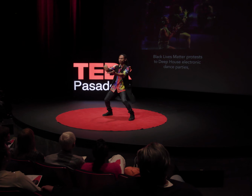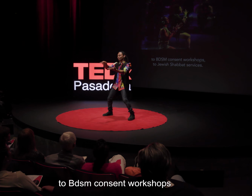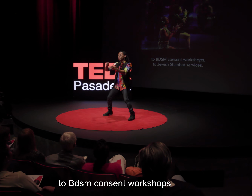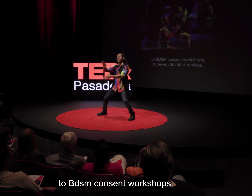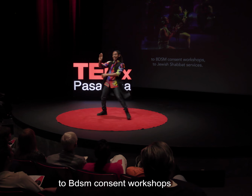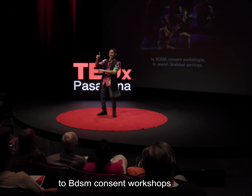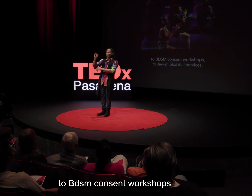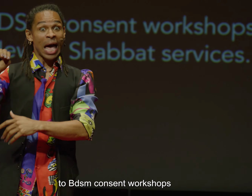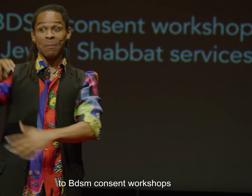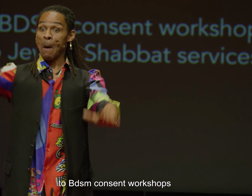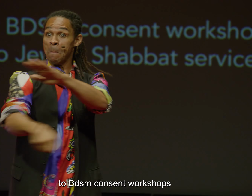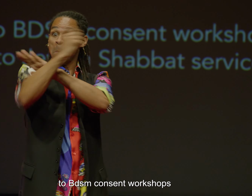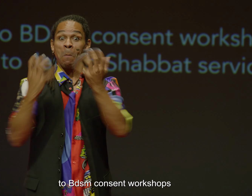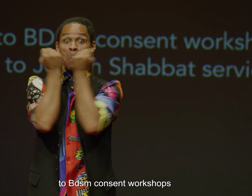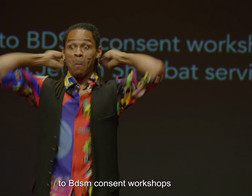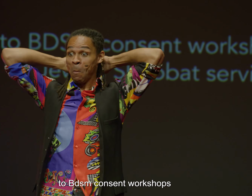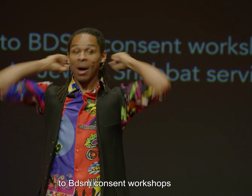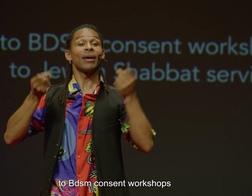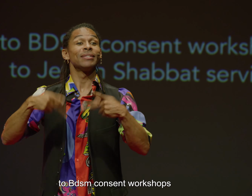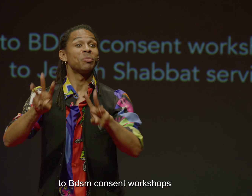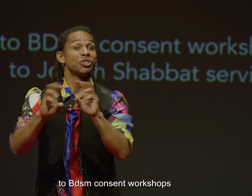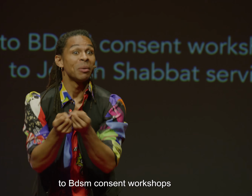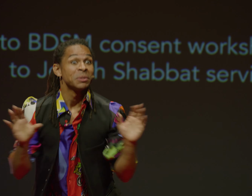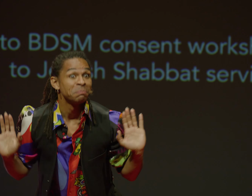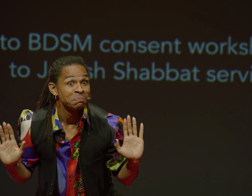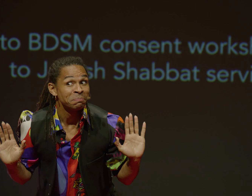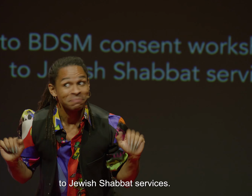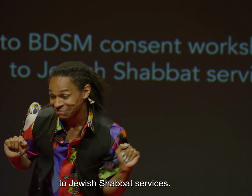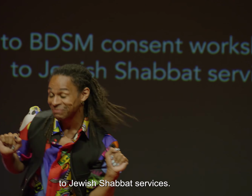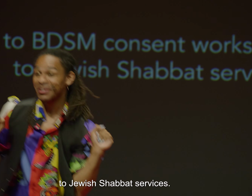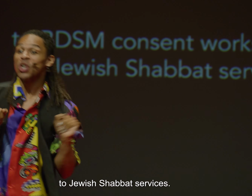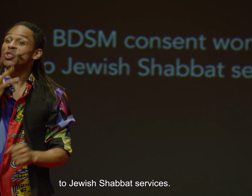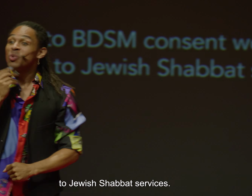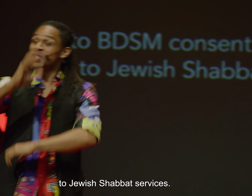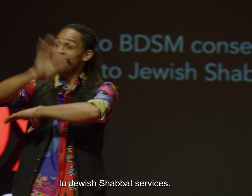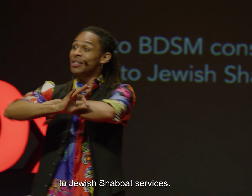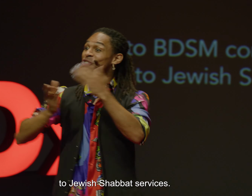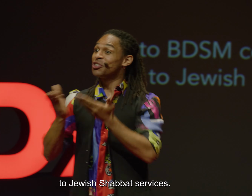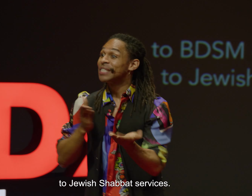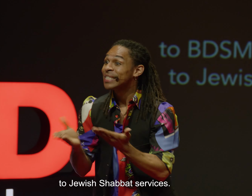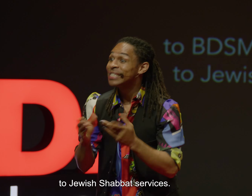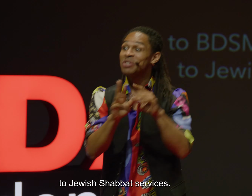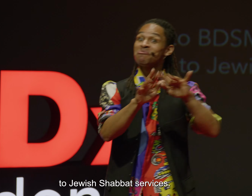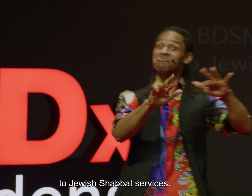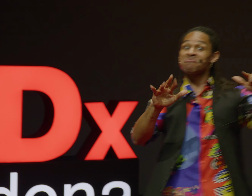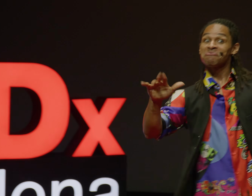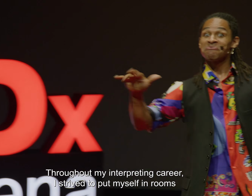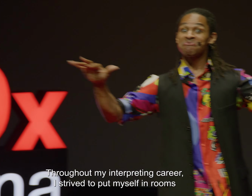to BDSM consent workshops, to Jewish Shabbat services. Throughout